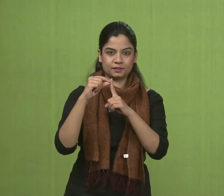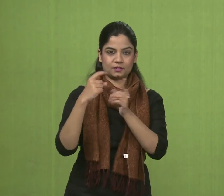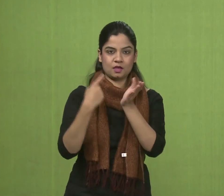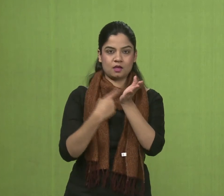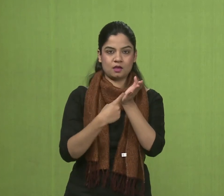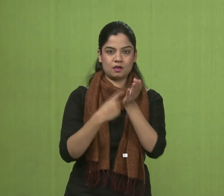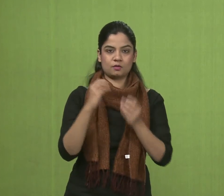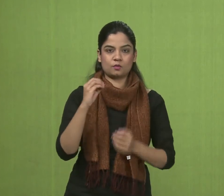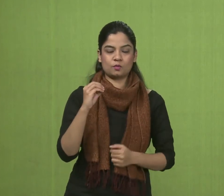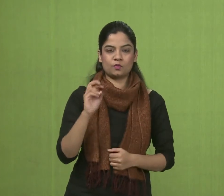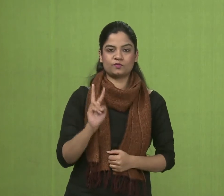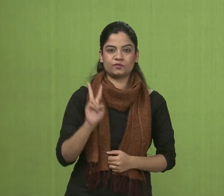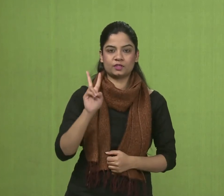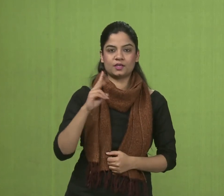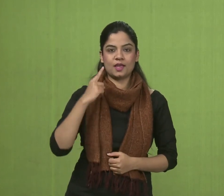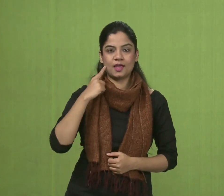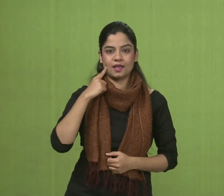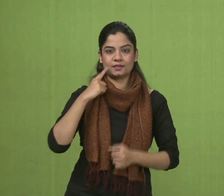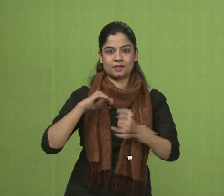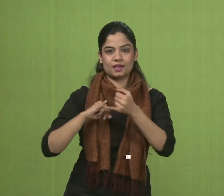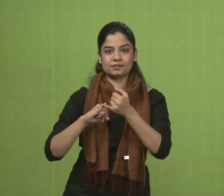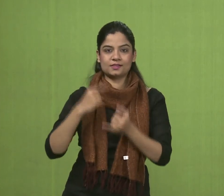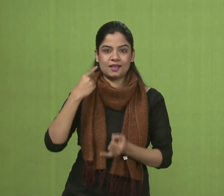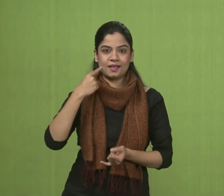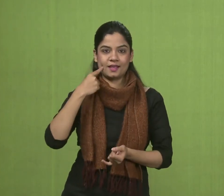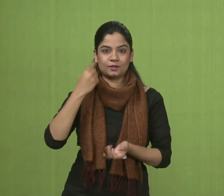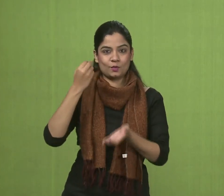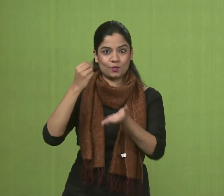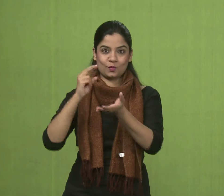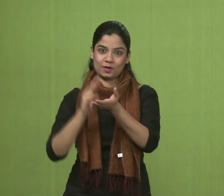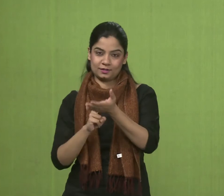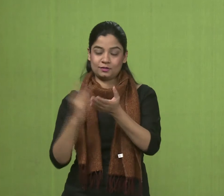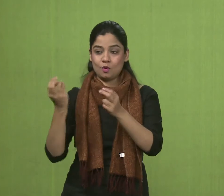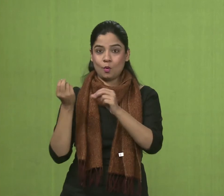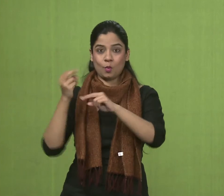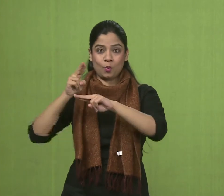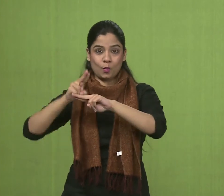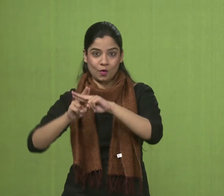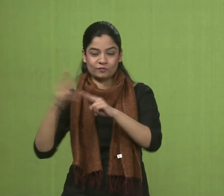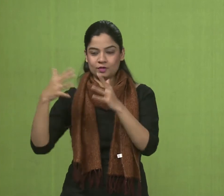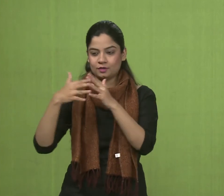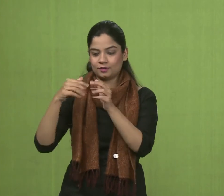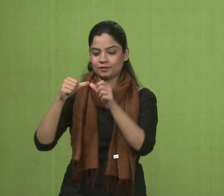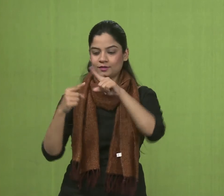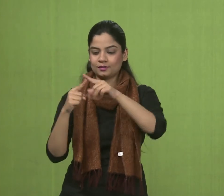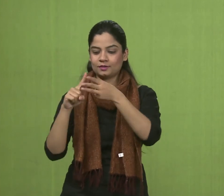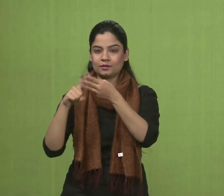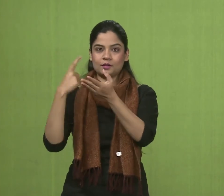Provision of water. That means that In a household, water may be coming